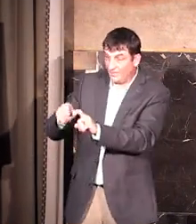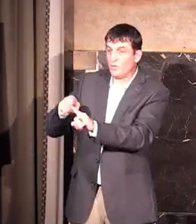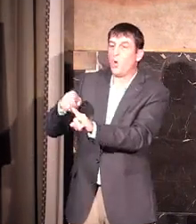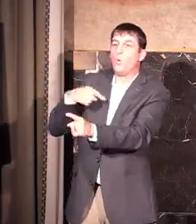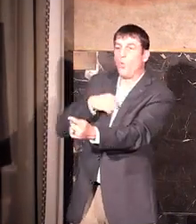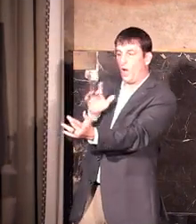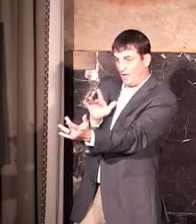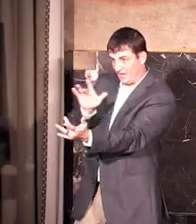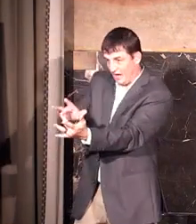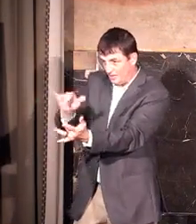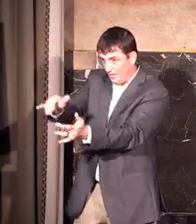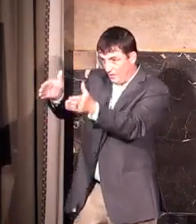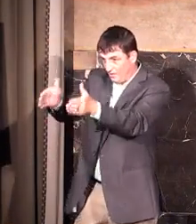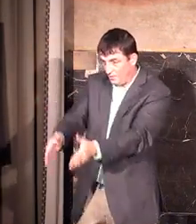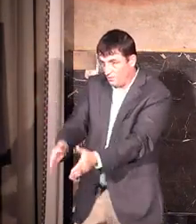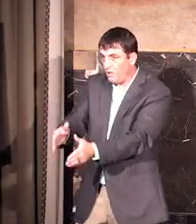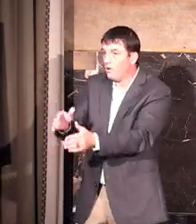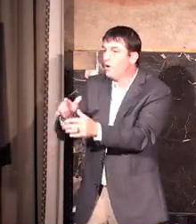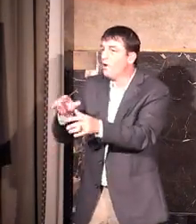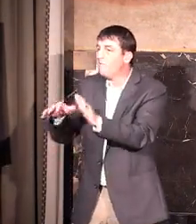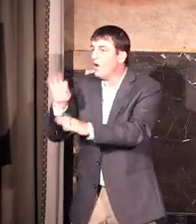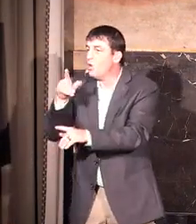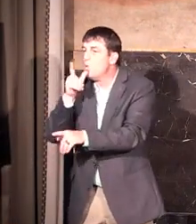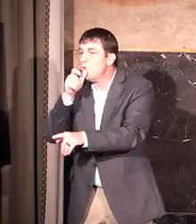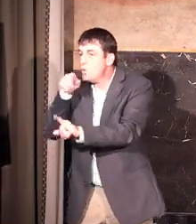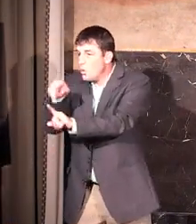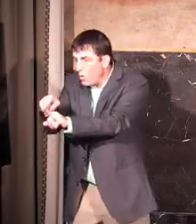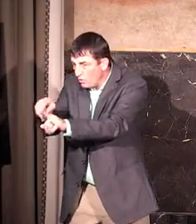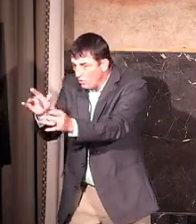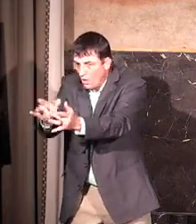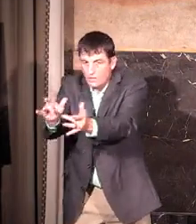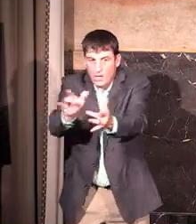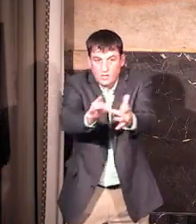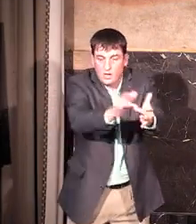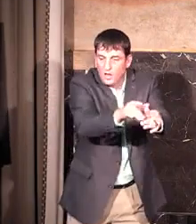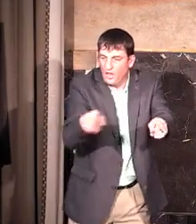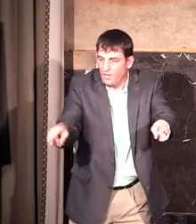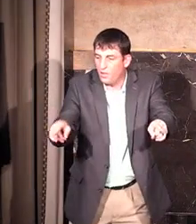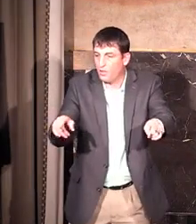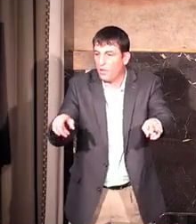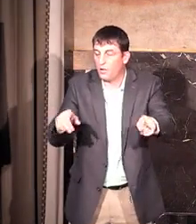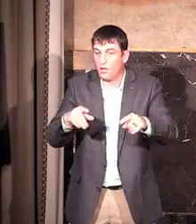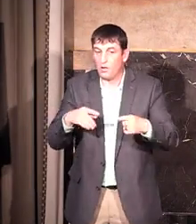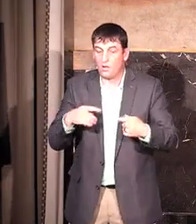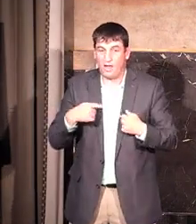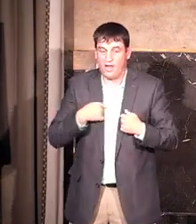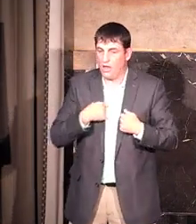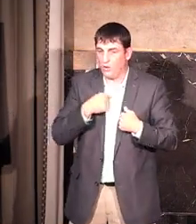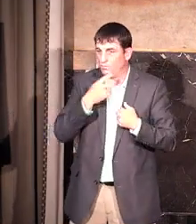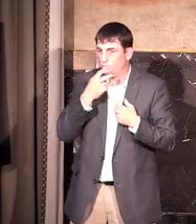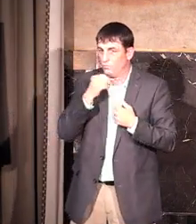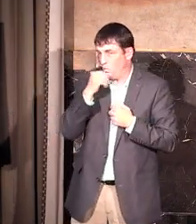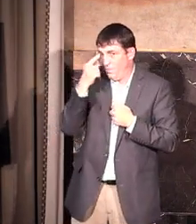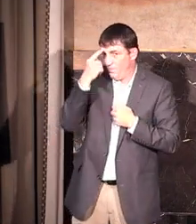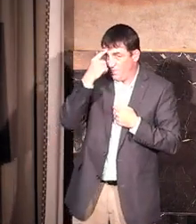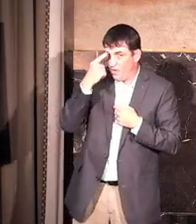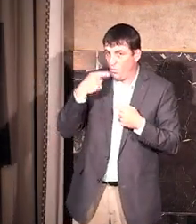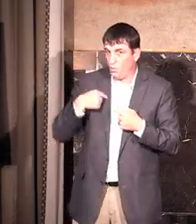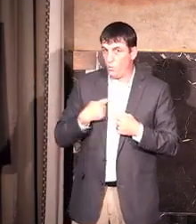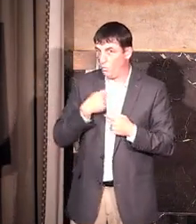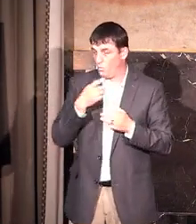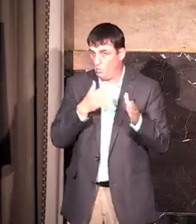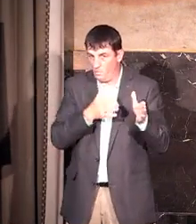figure out what contacts he or she has had. I am not aware that we're contemplating, and we're going to get more into this on